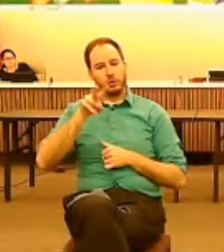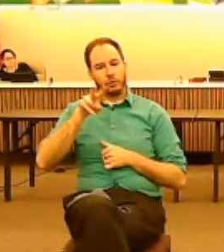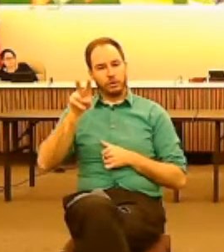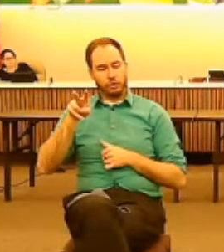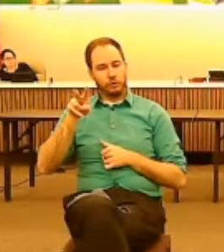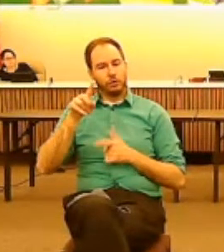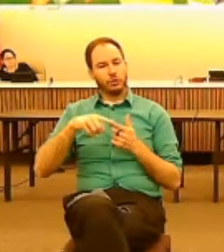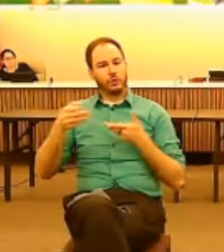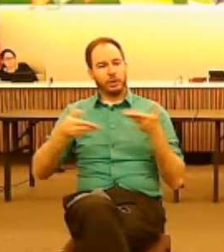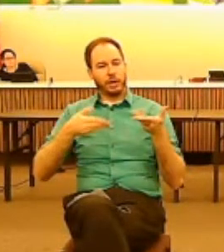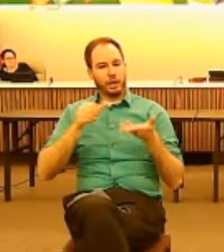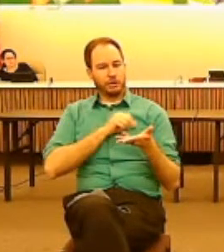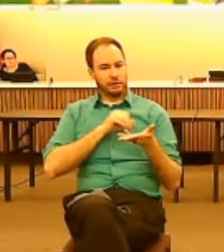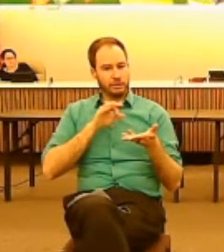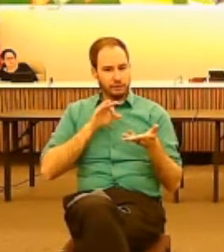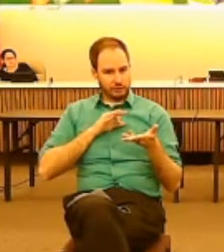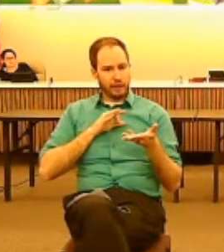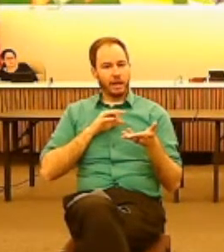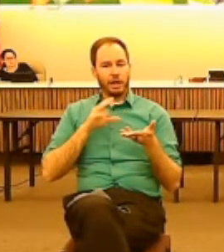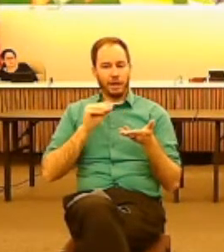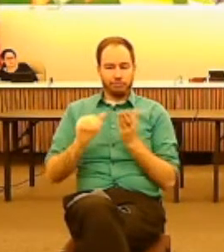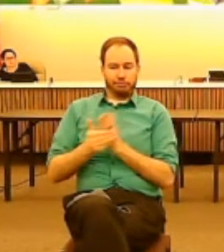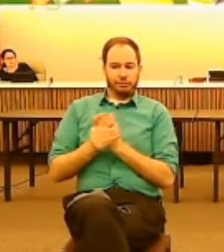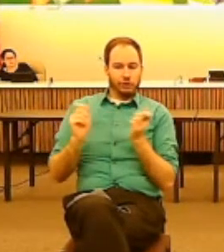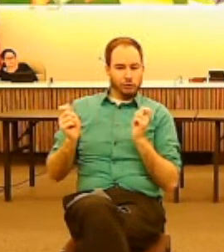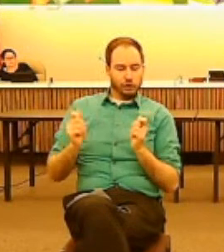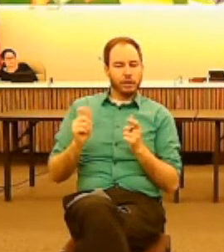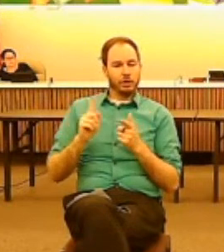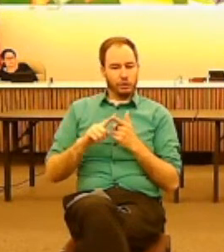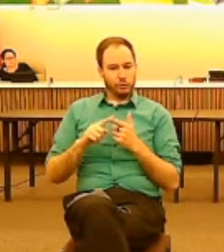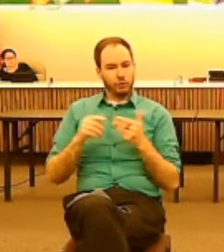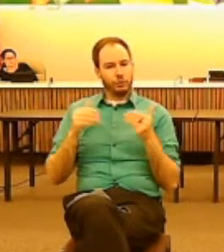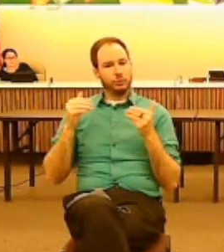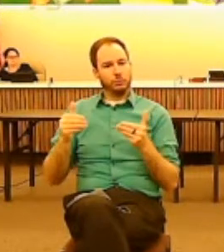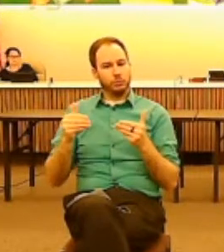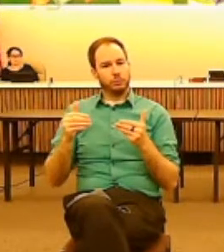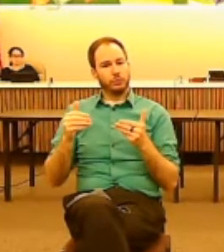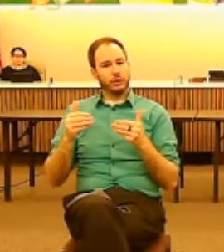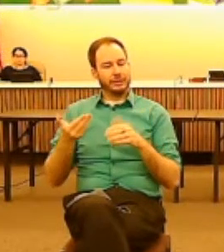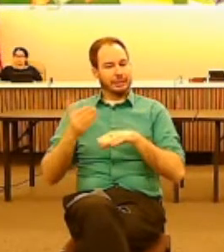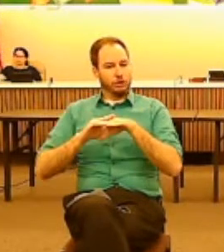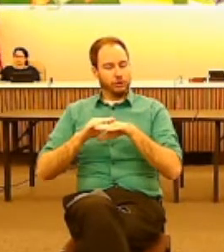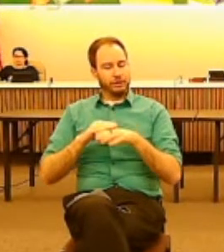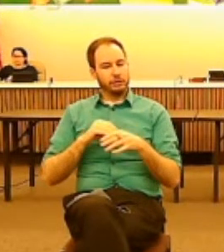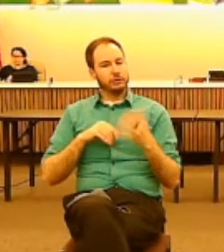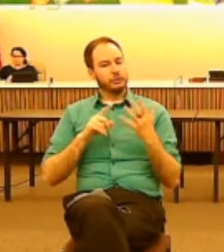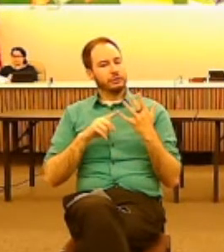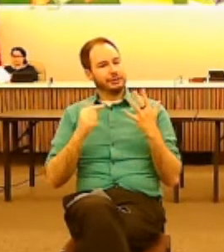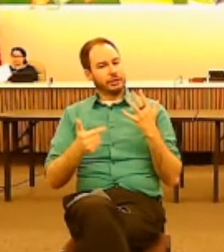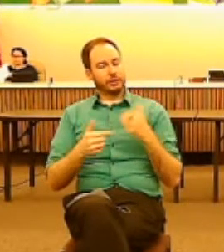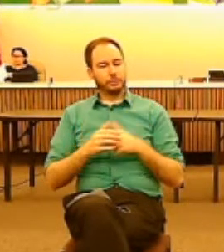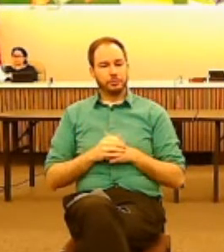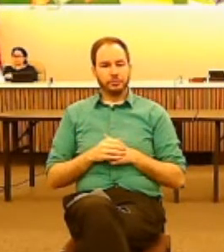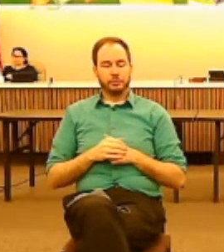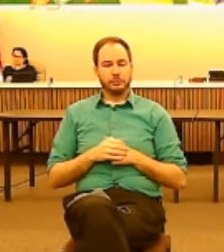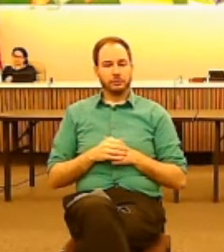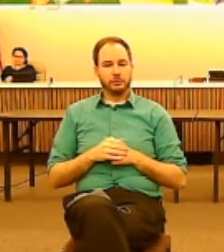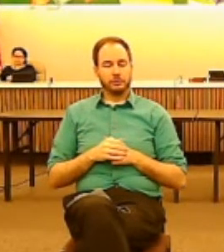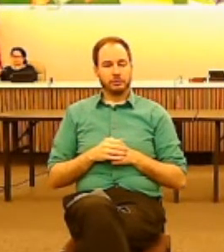10-183/2022 to hire personnel, make the attached changes, and make the progression increases. Seconded. Any discussion?